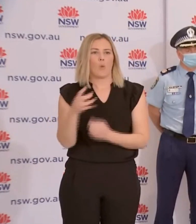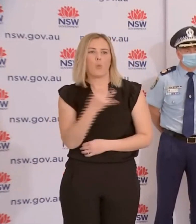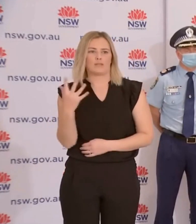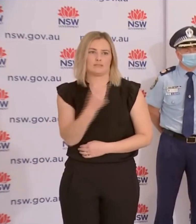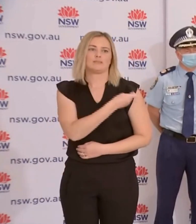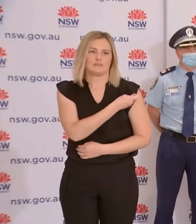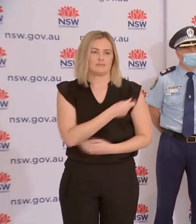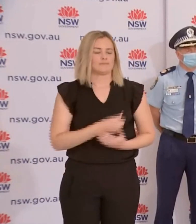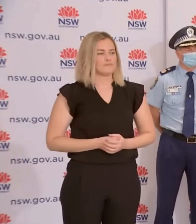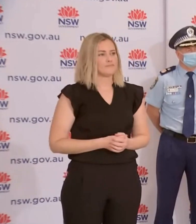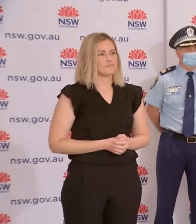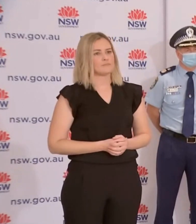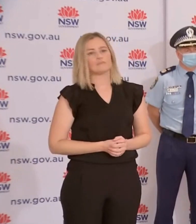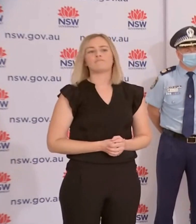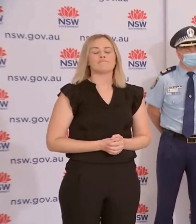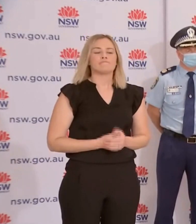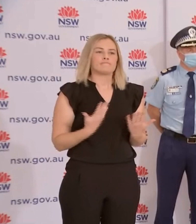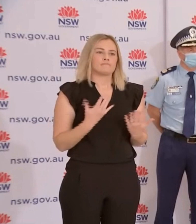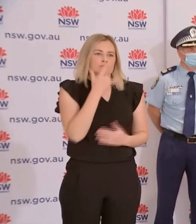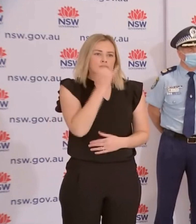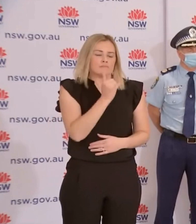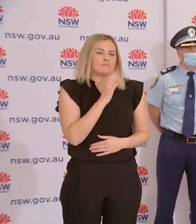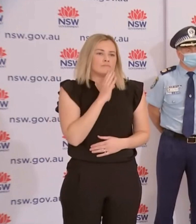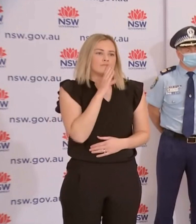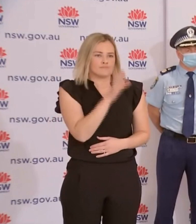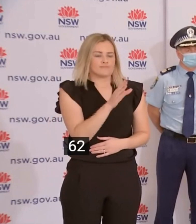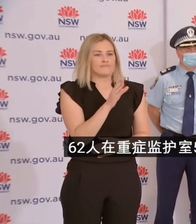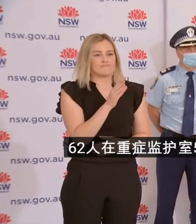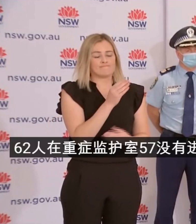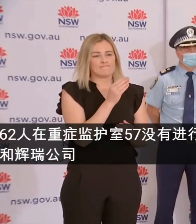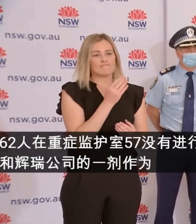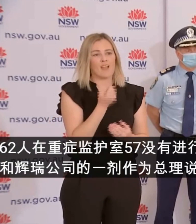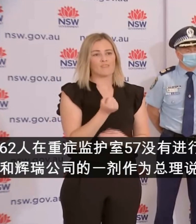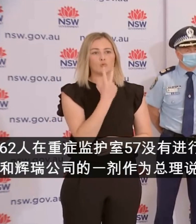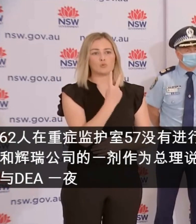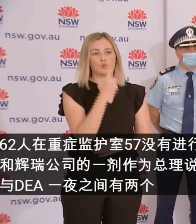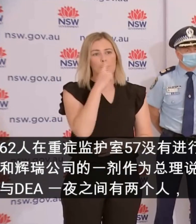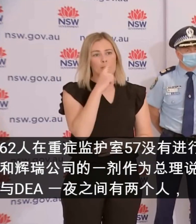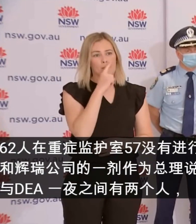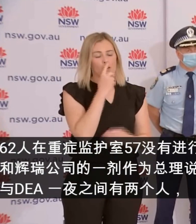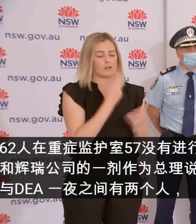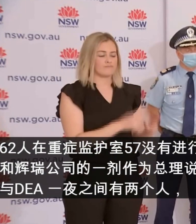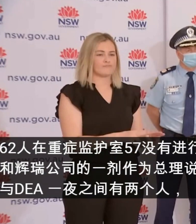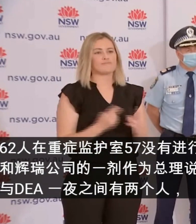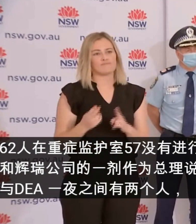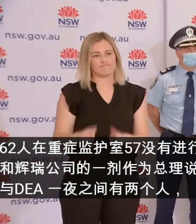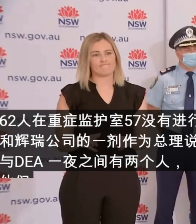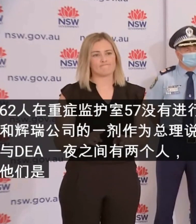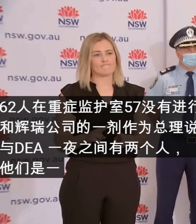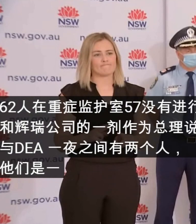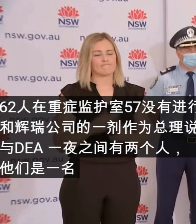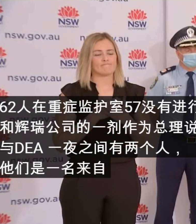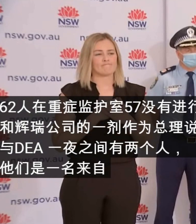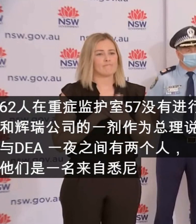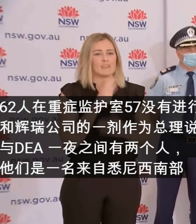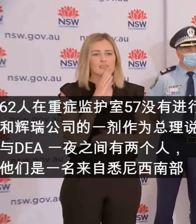As the Premier has said, today we're sad to announce that we've been notified with the deaths of 2 people overnight. They